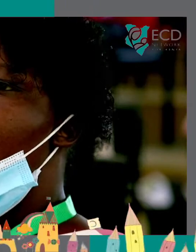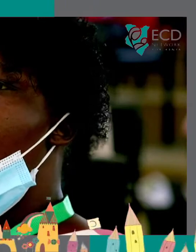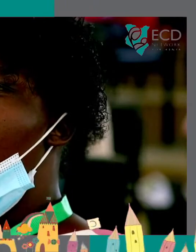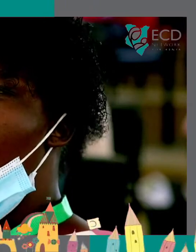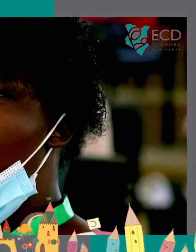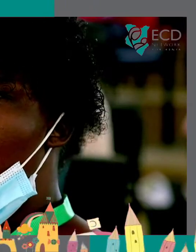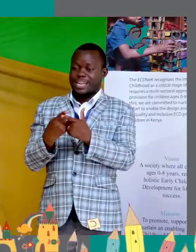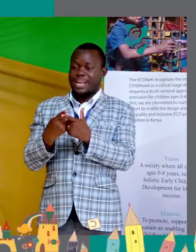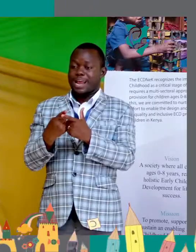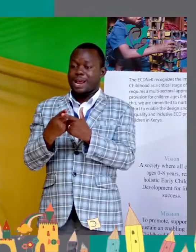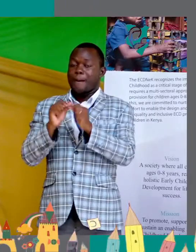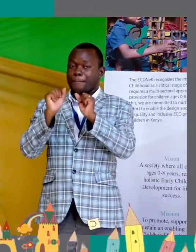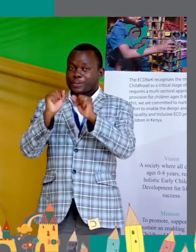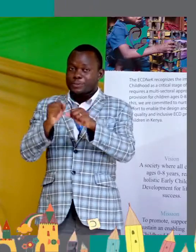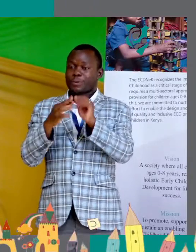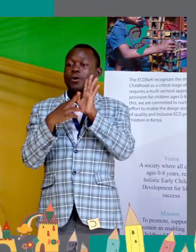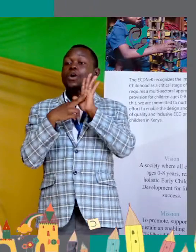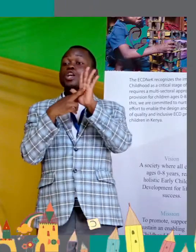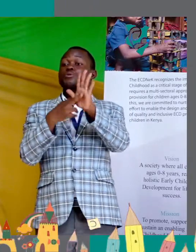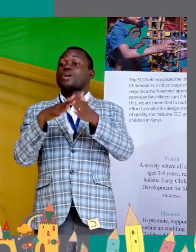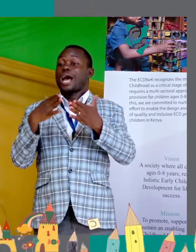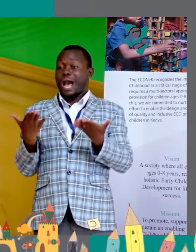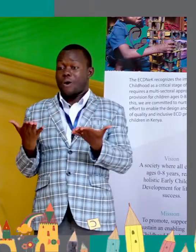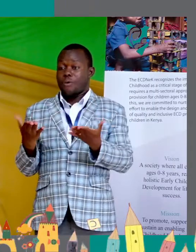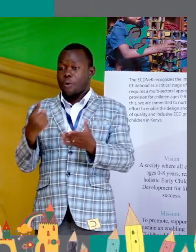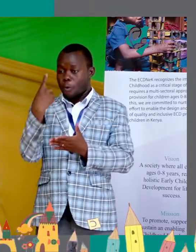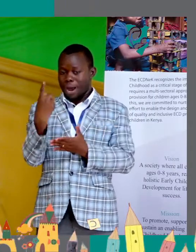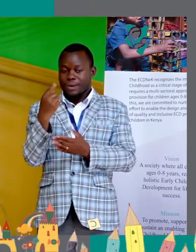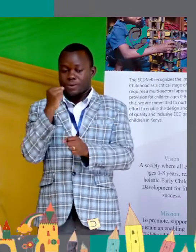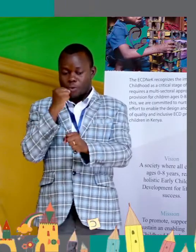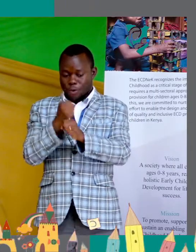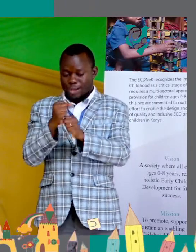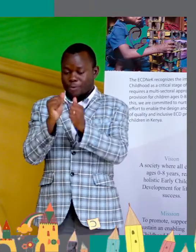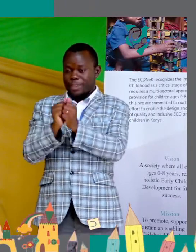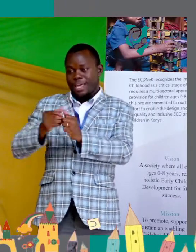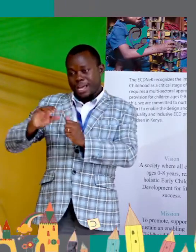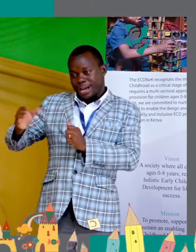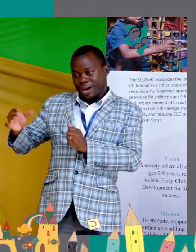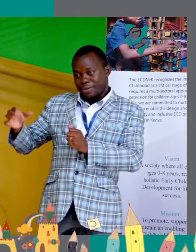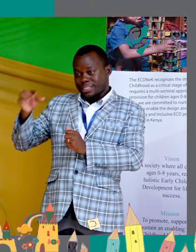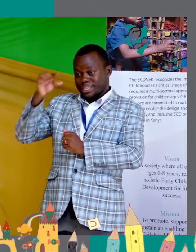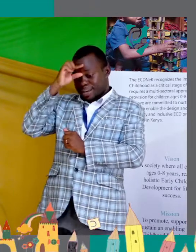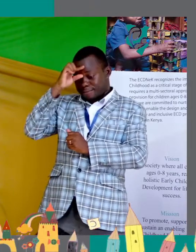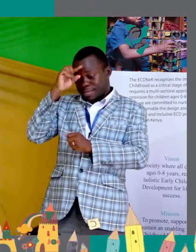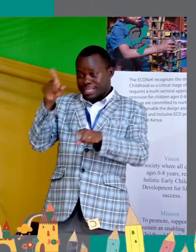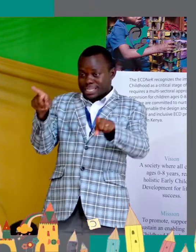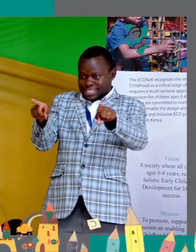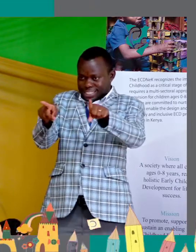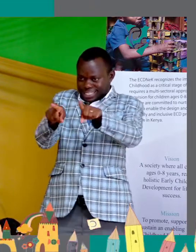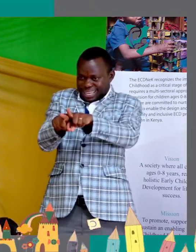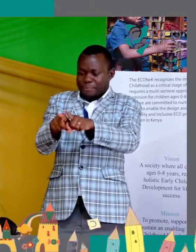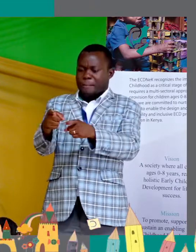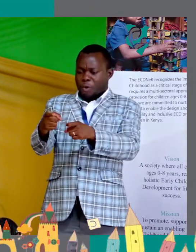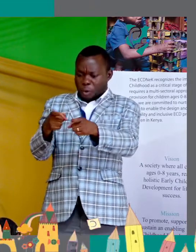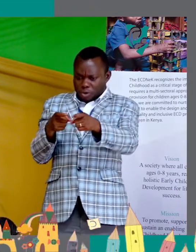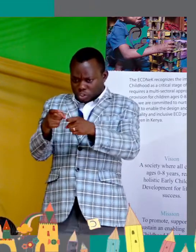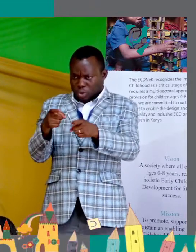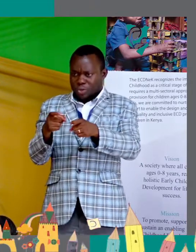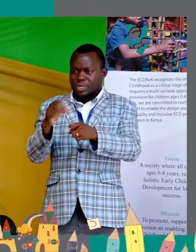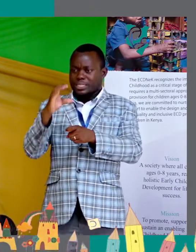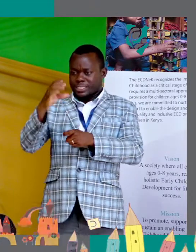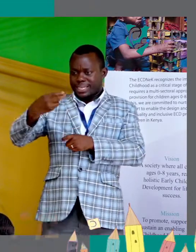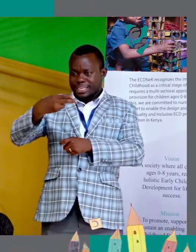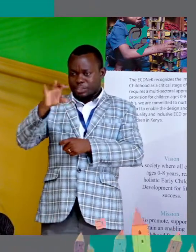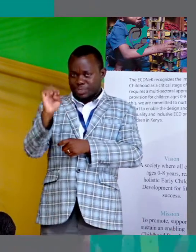how we had to respond, we had to work with the county government again to retrain CHVs on how to integrate